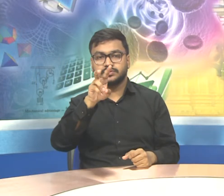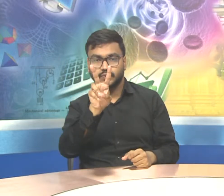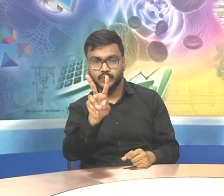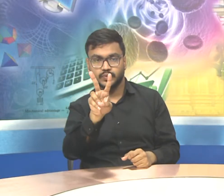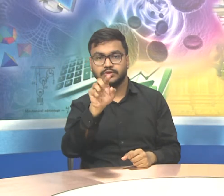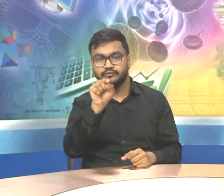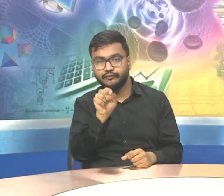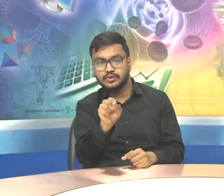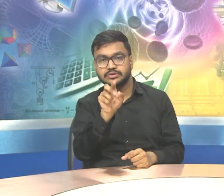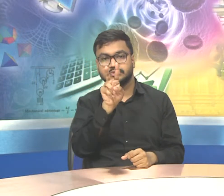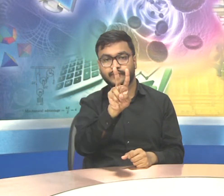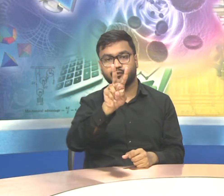702.